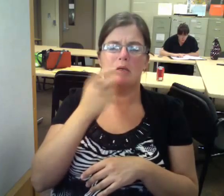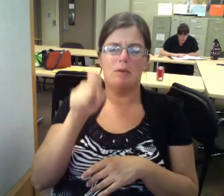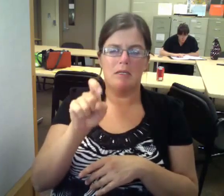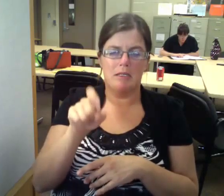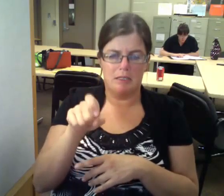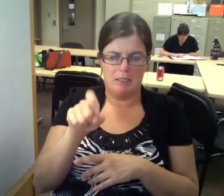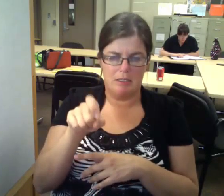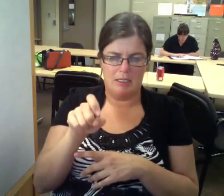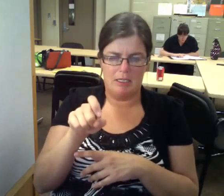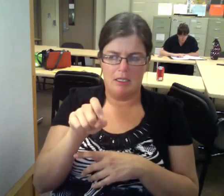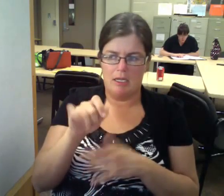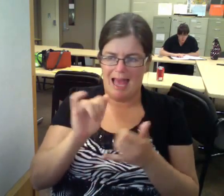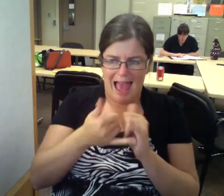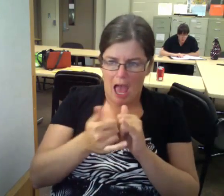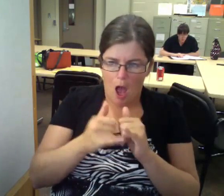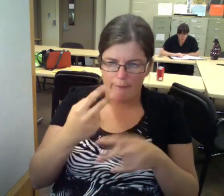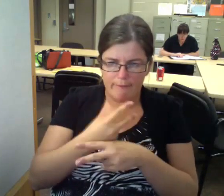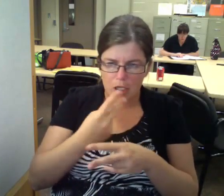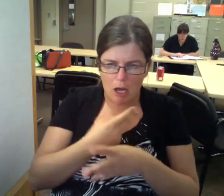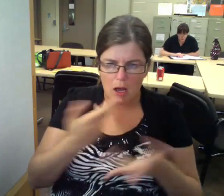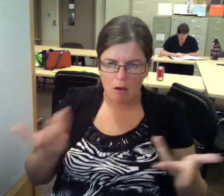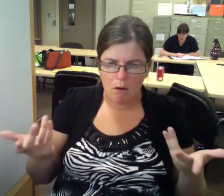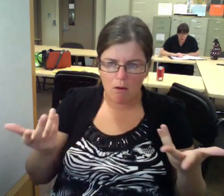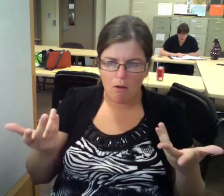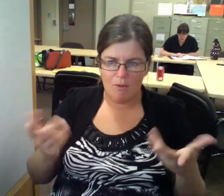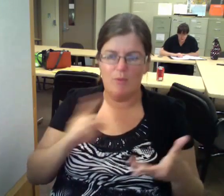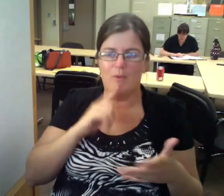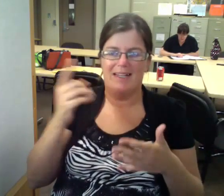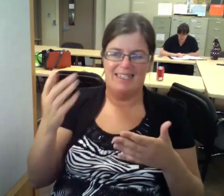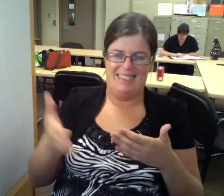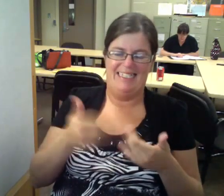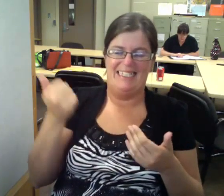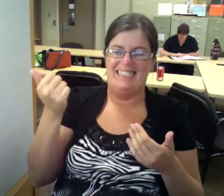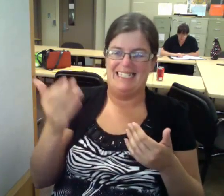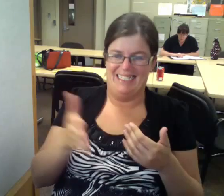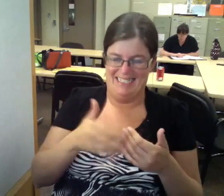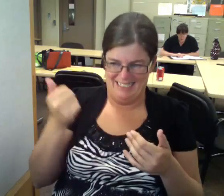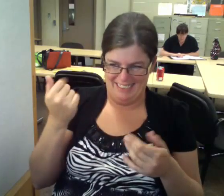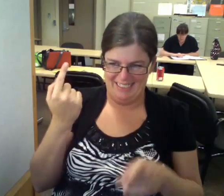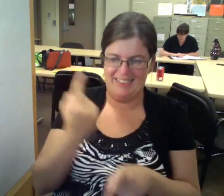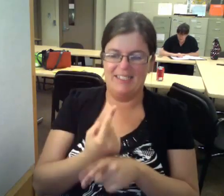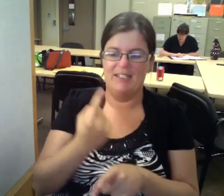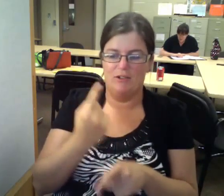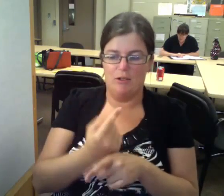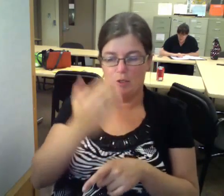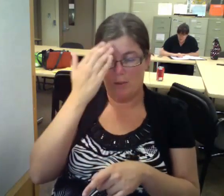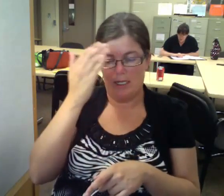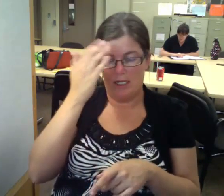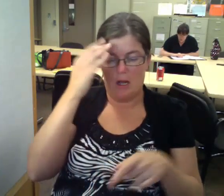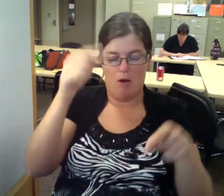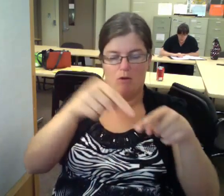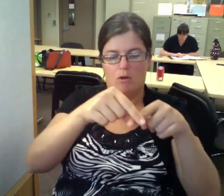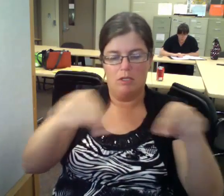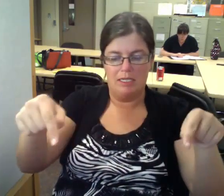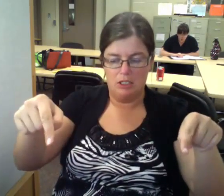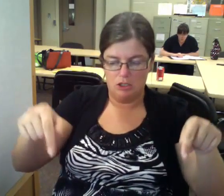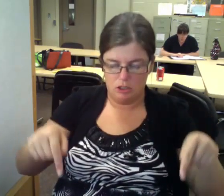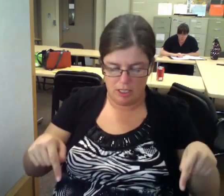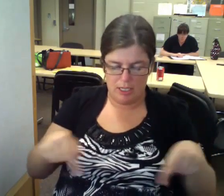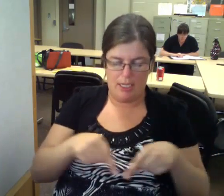do this? This one's super easy, isn't it? We know each side is 10 feet, so the area of the